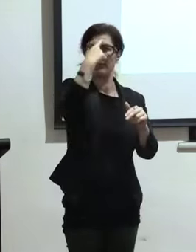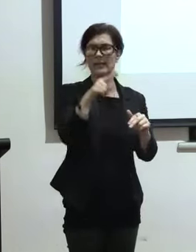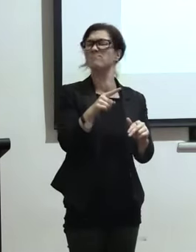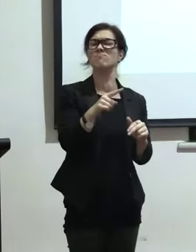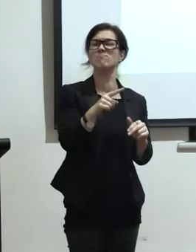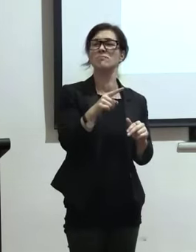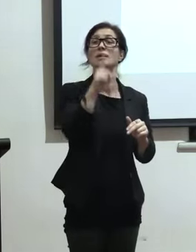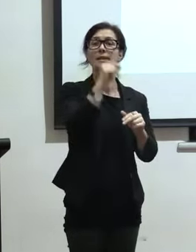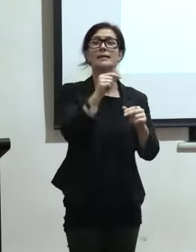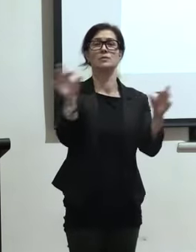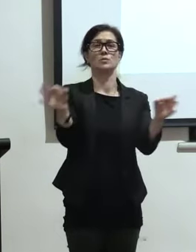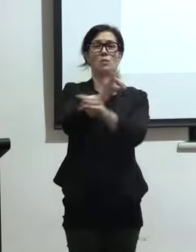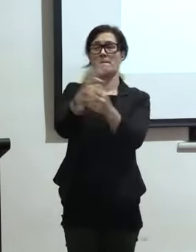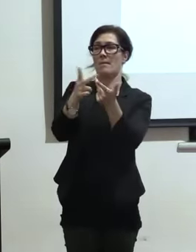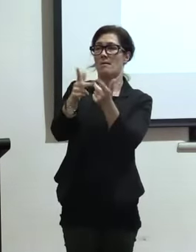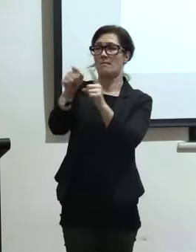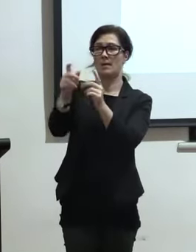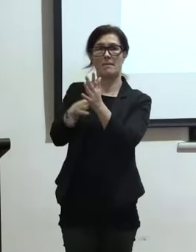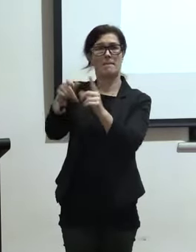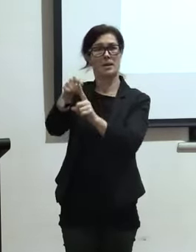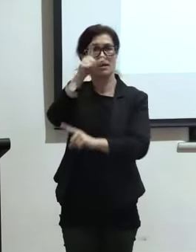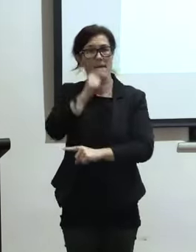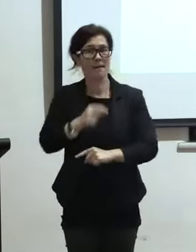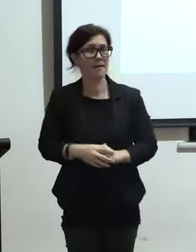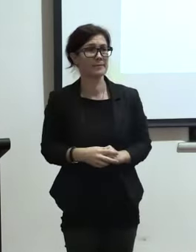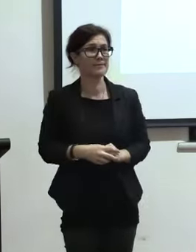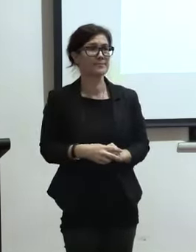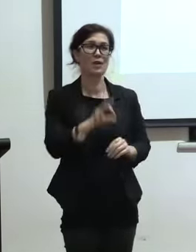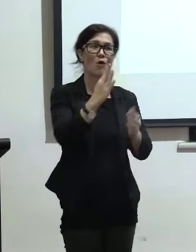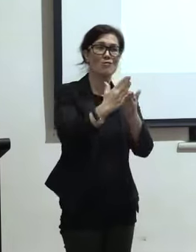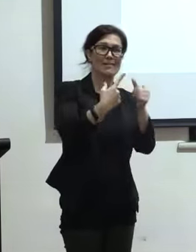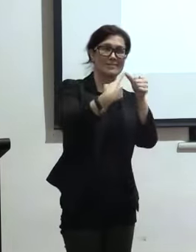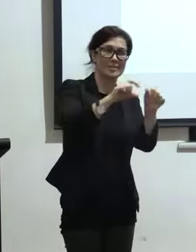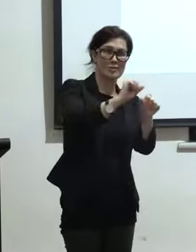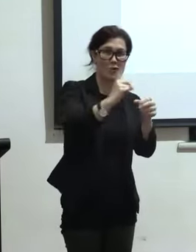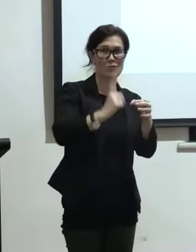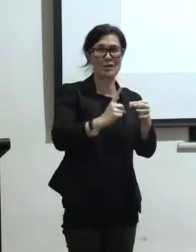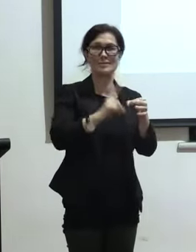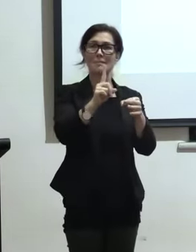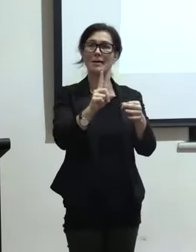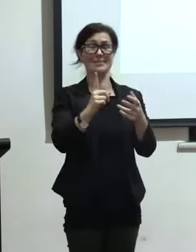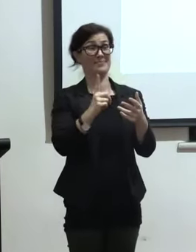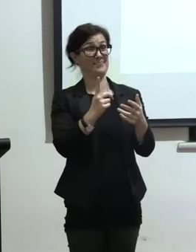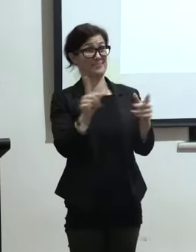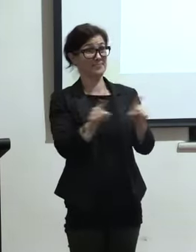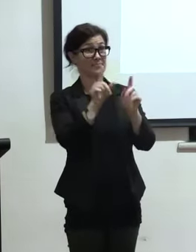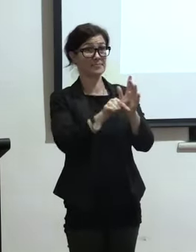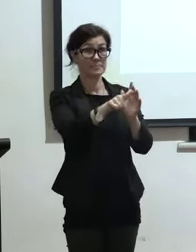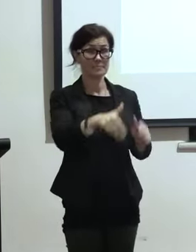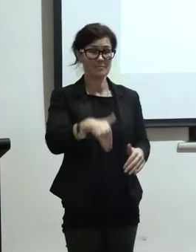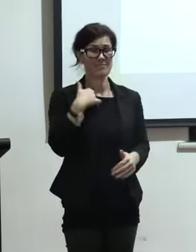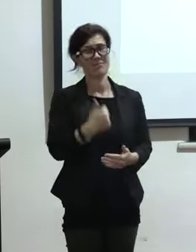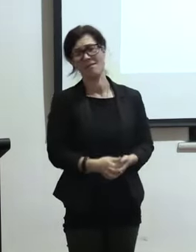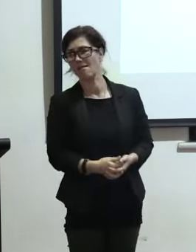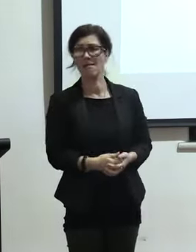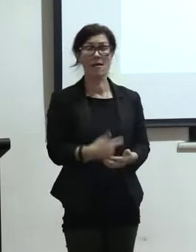not really answering your question, but at the same time, if you feel like now that you might be